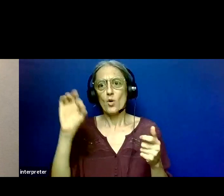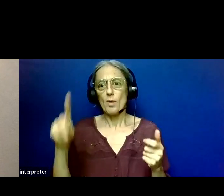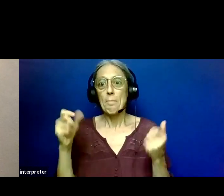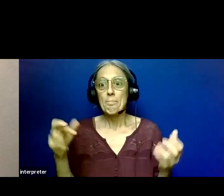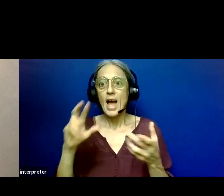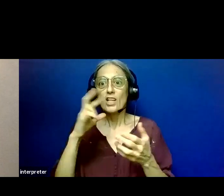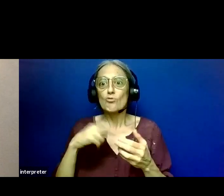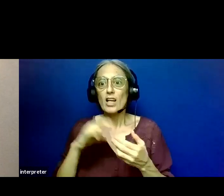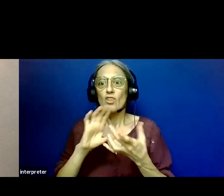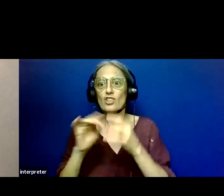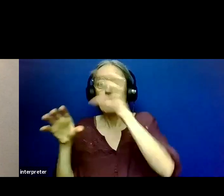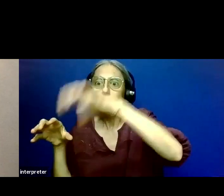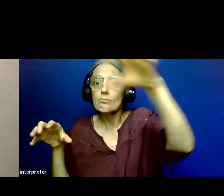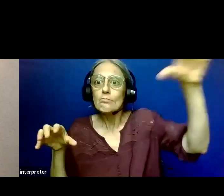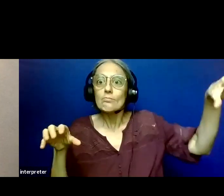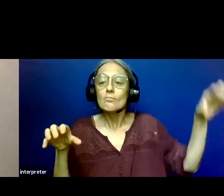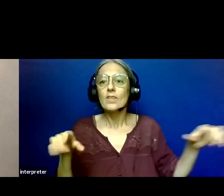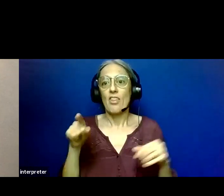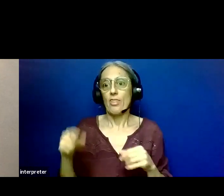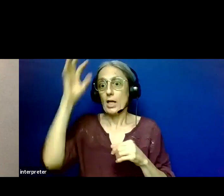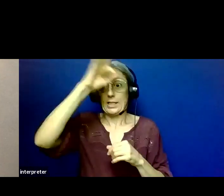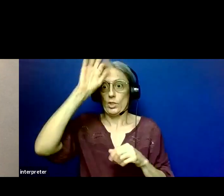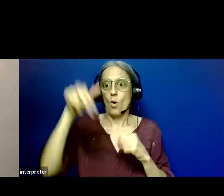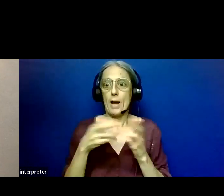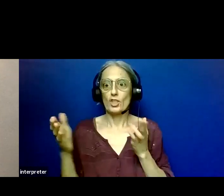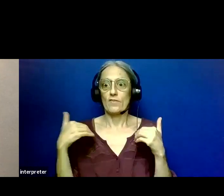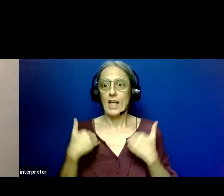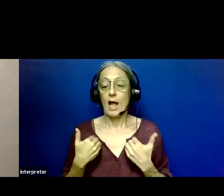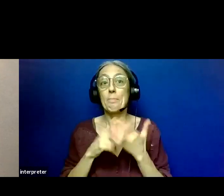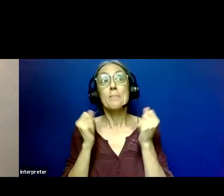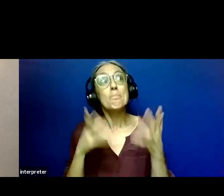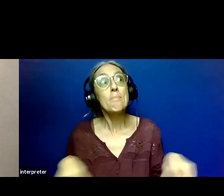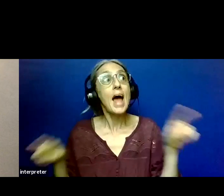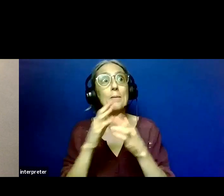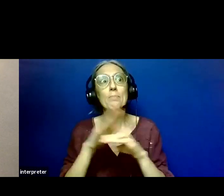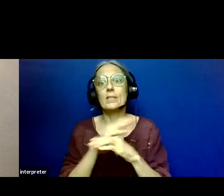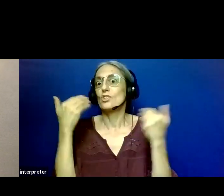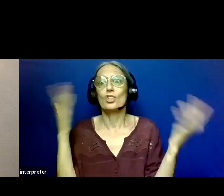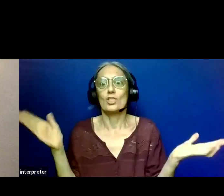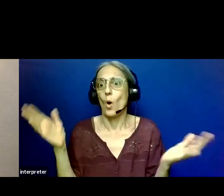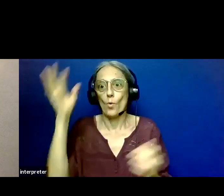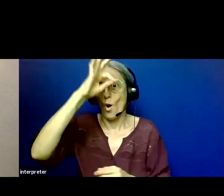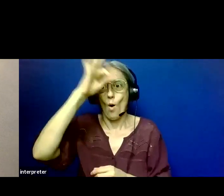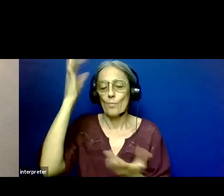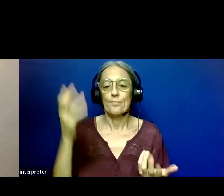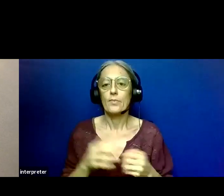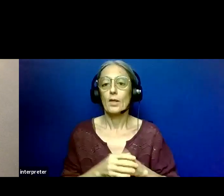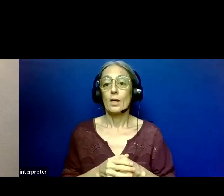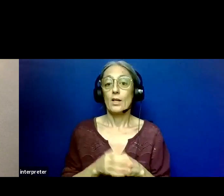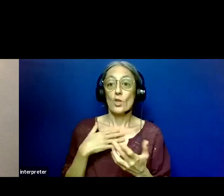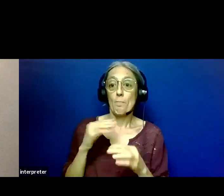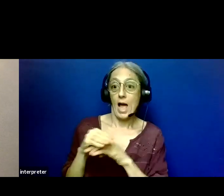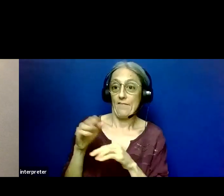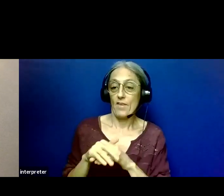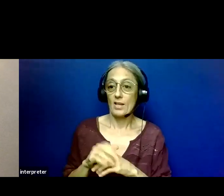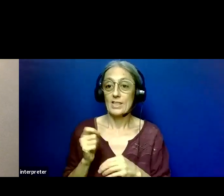clue about service animals. So there's a lot of ignorance about them. So my advice, if a person answers the 2 questions